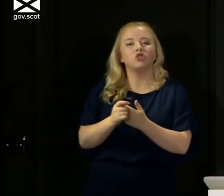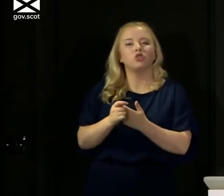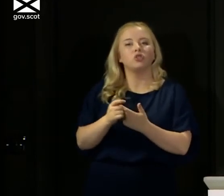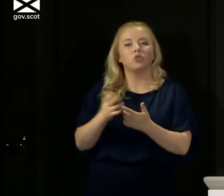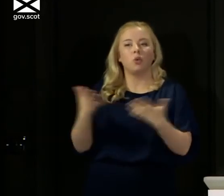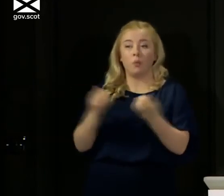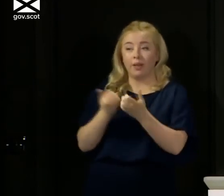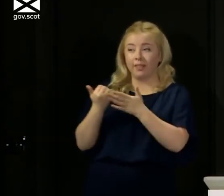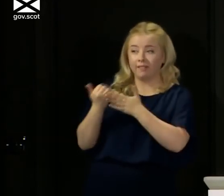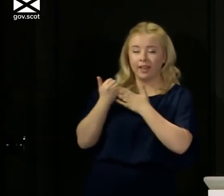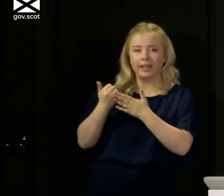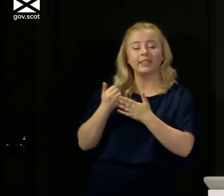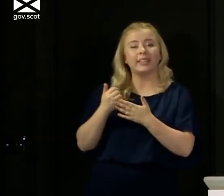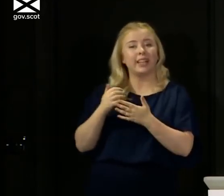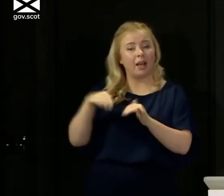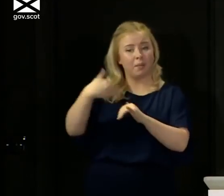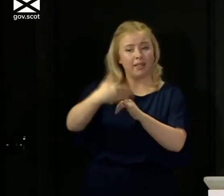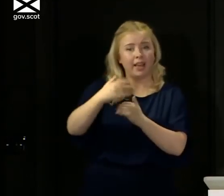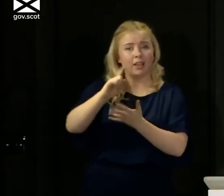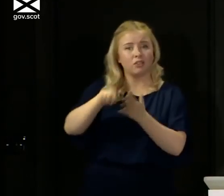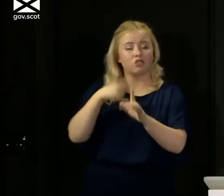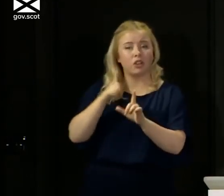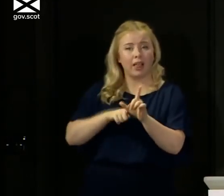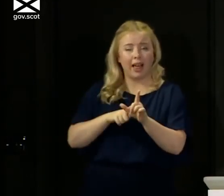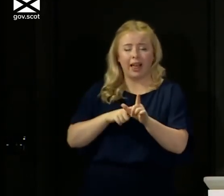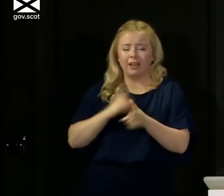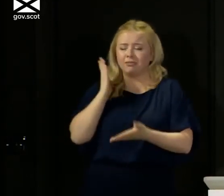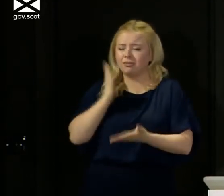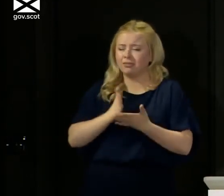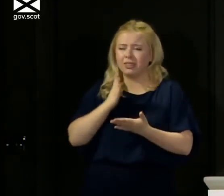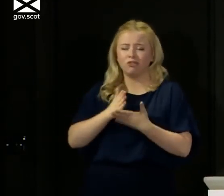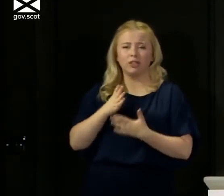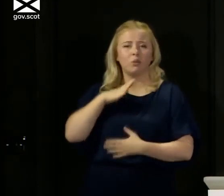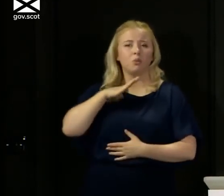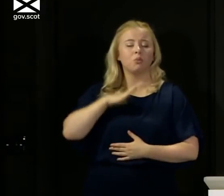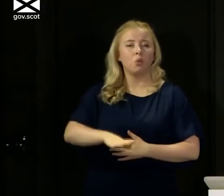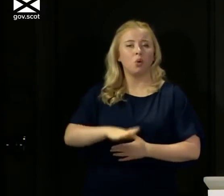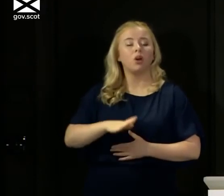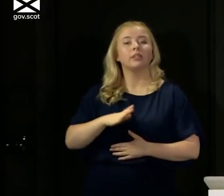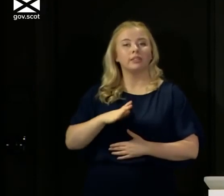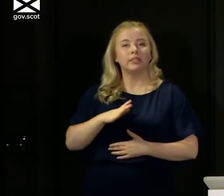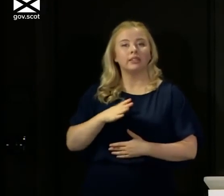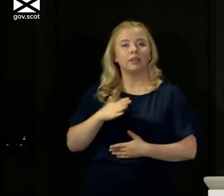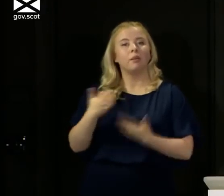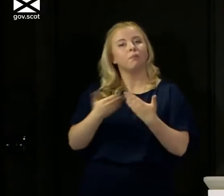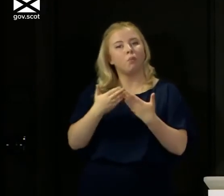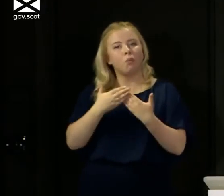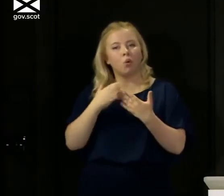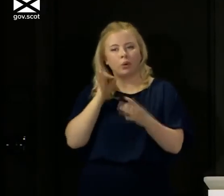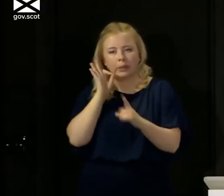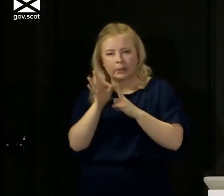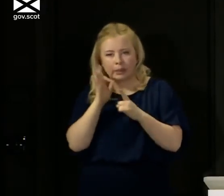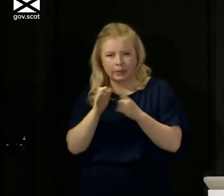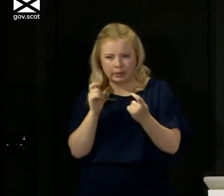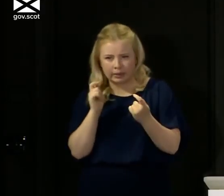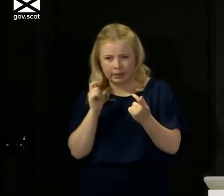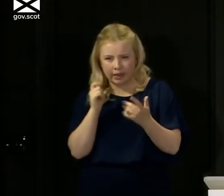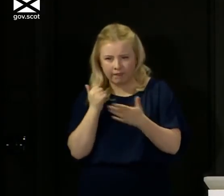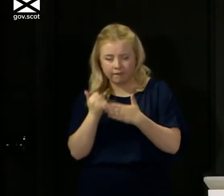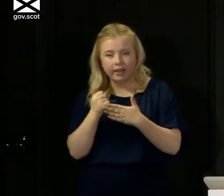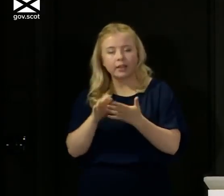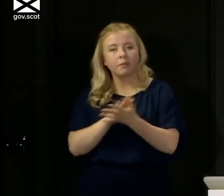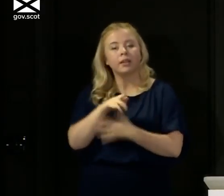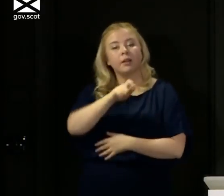giving. And by the end of July, we desperately want to be in a position where we can give much more tailored advice that allows people to